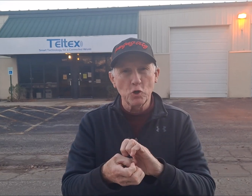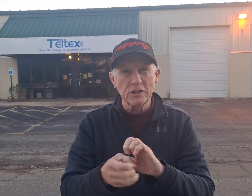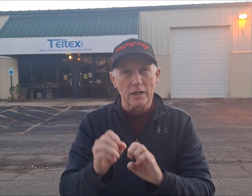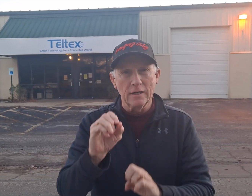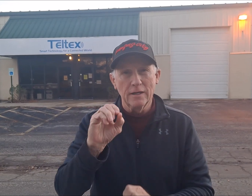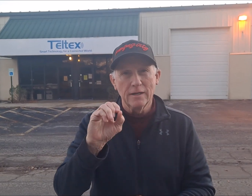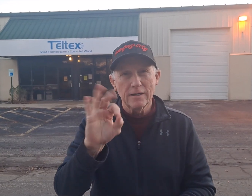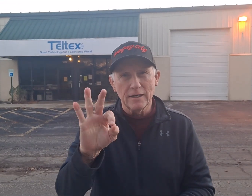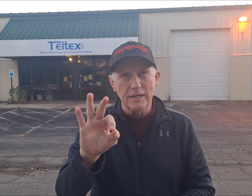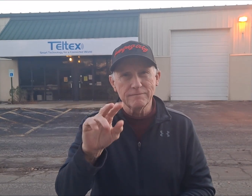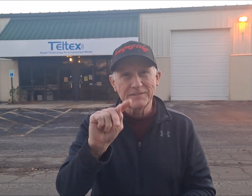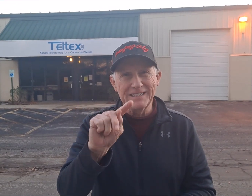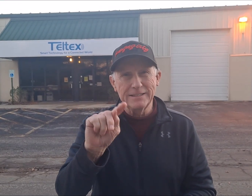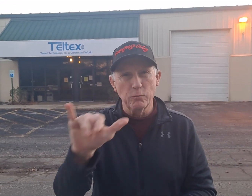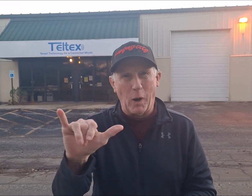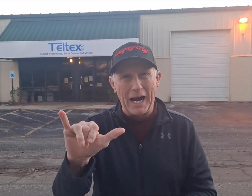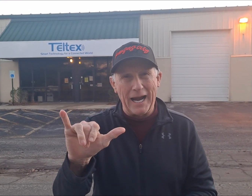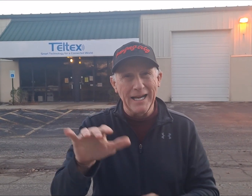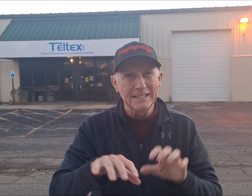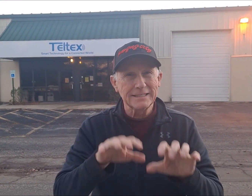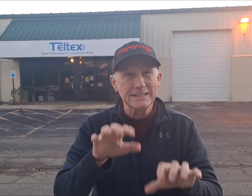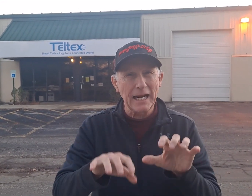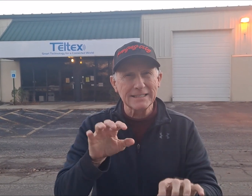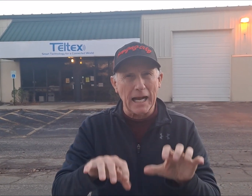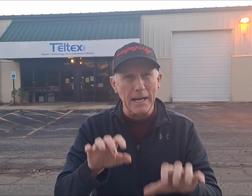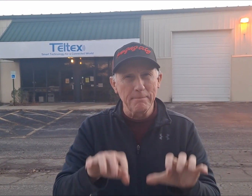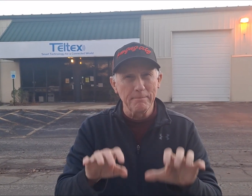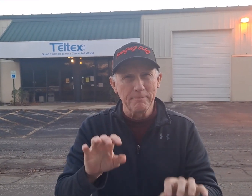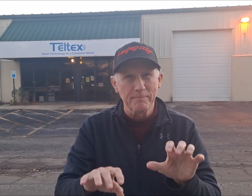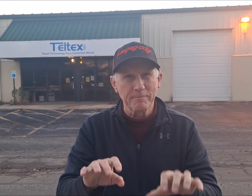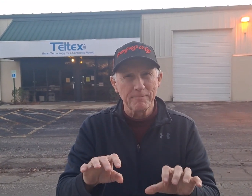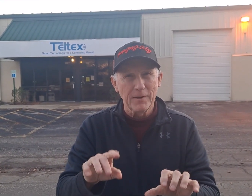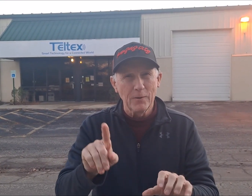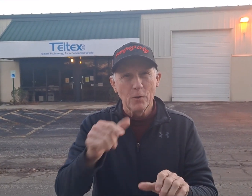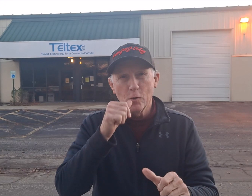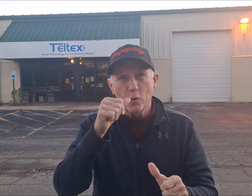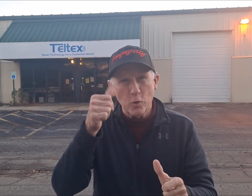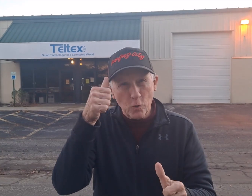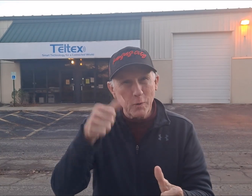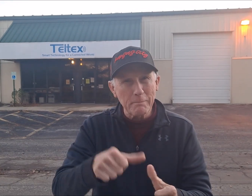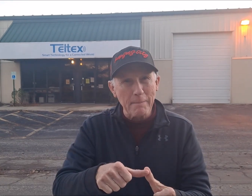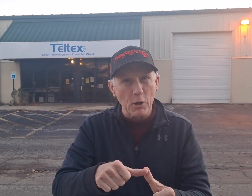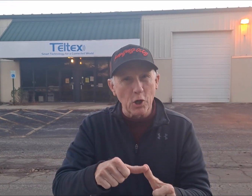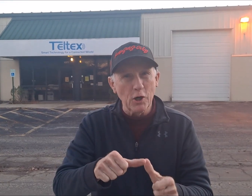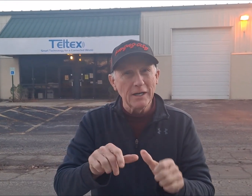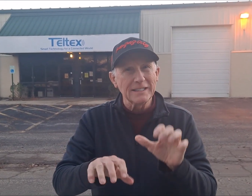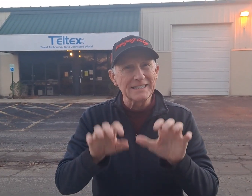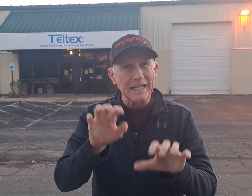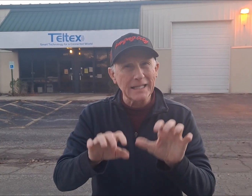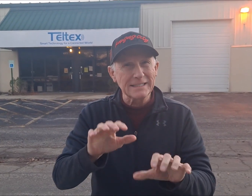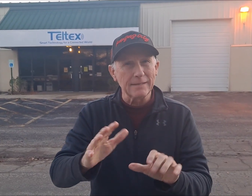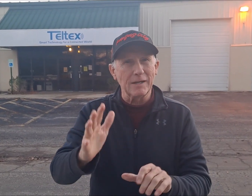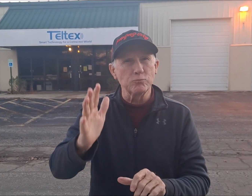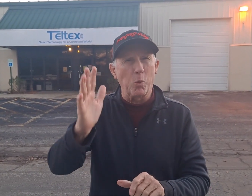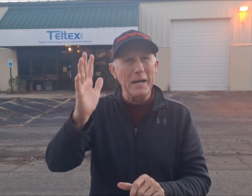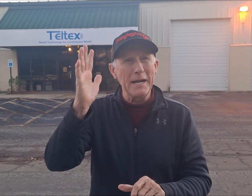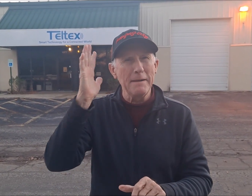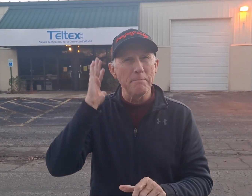evolution of TTY, Teletype. Who remember the Teletype that way back